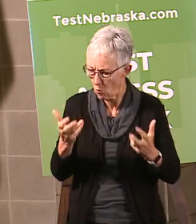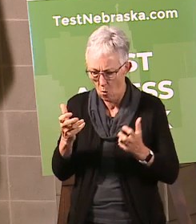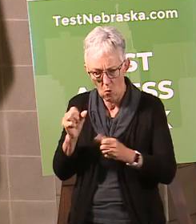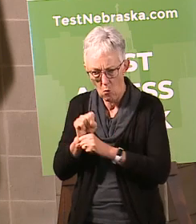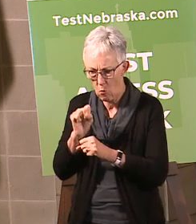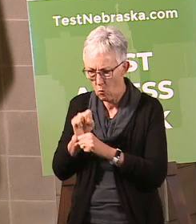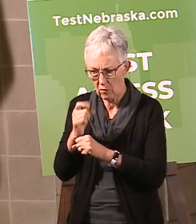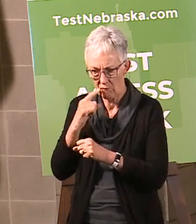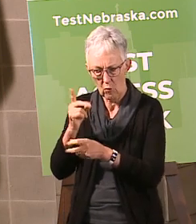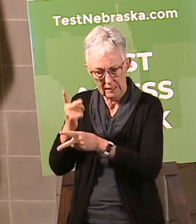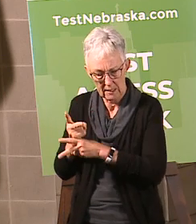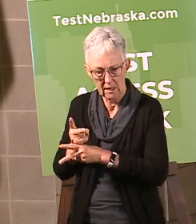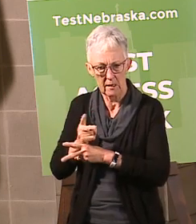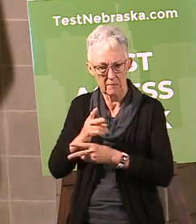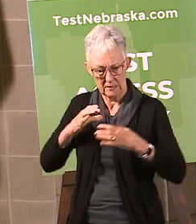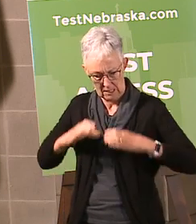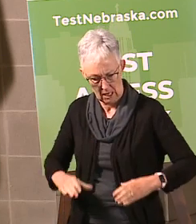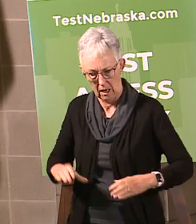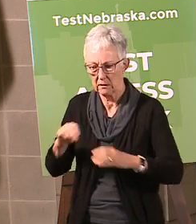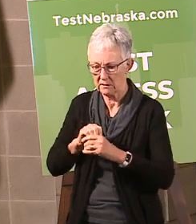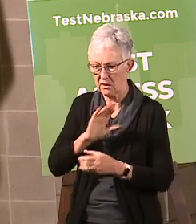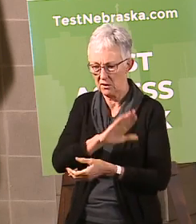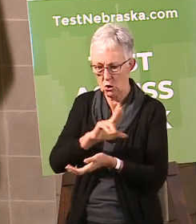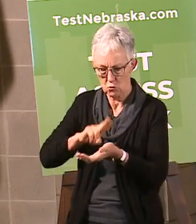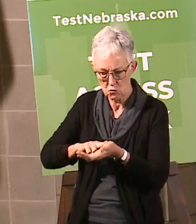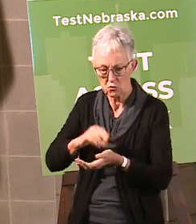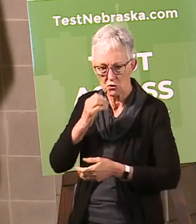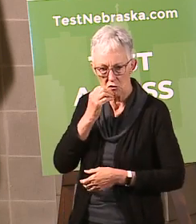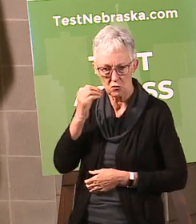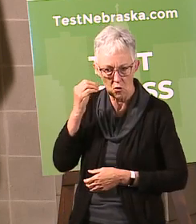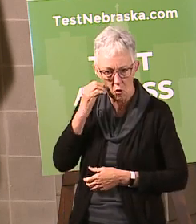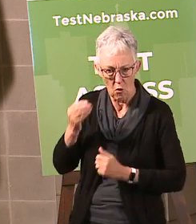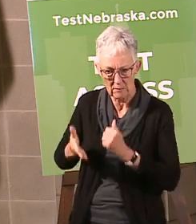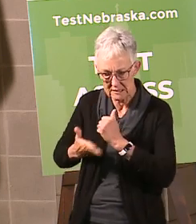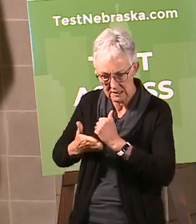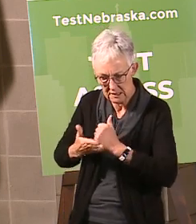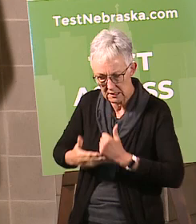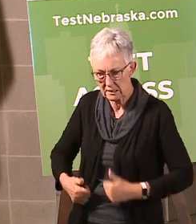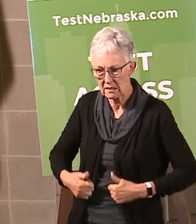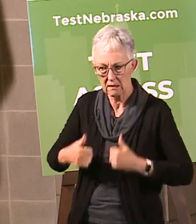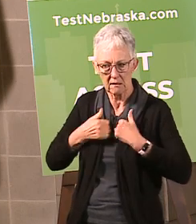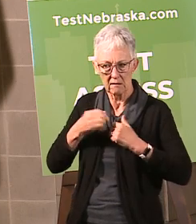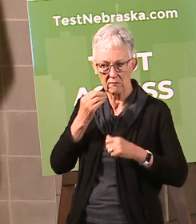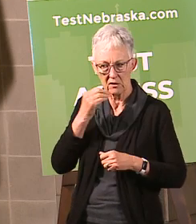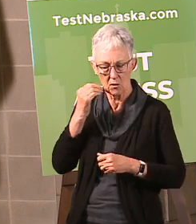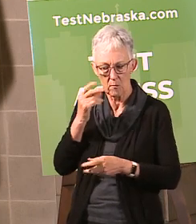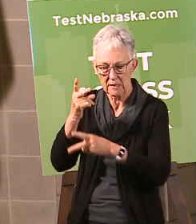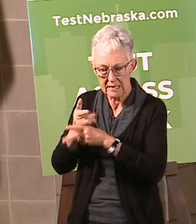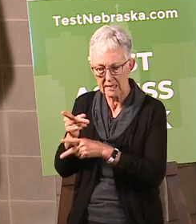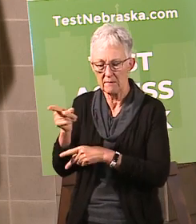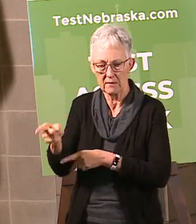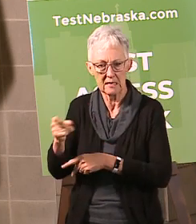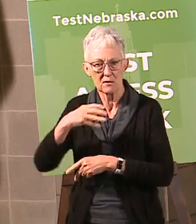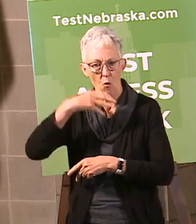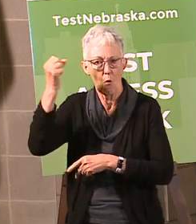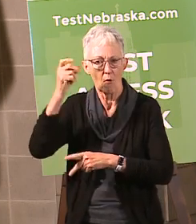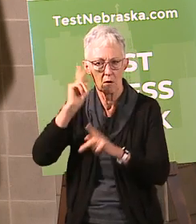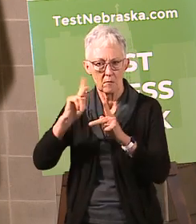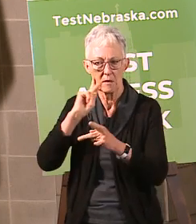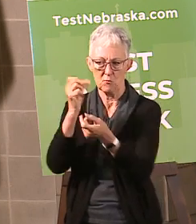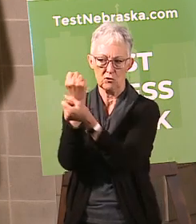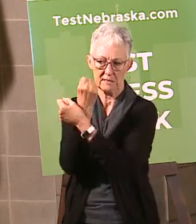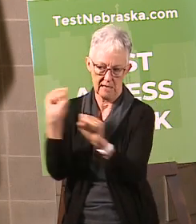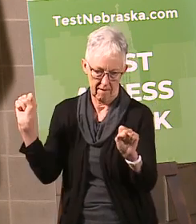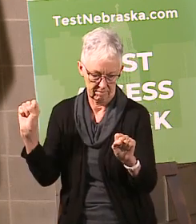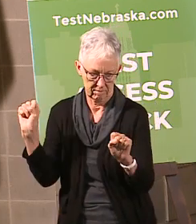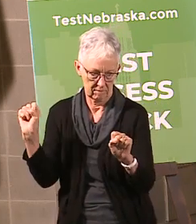do what we can to serve well, to care well, and to make sure that these elders are as safe as they can. Jennifer and I have always been proud